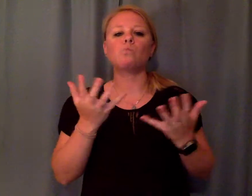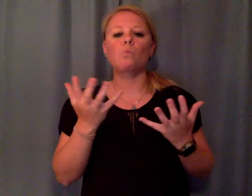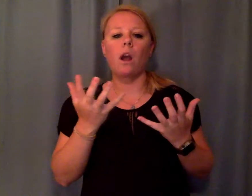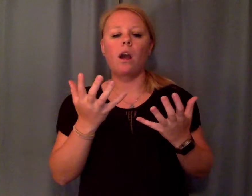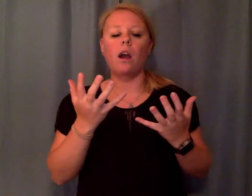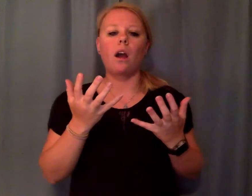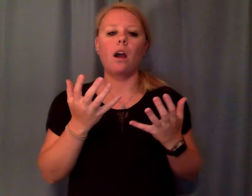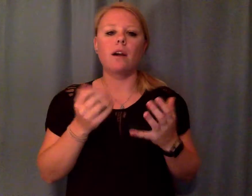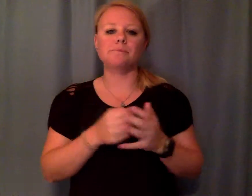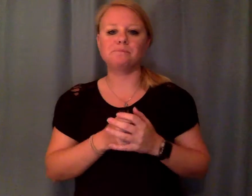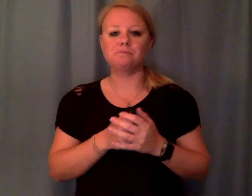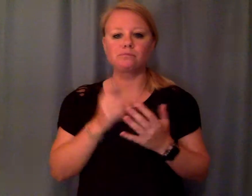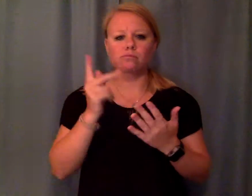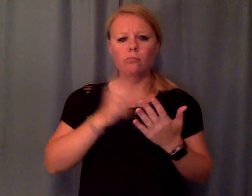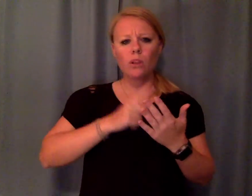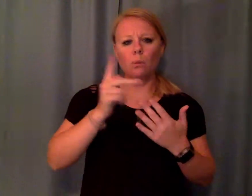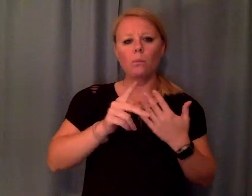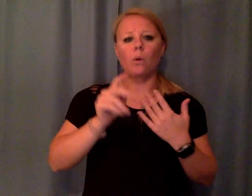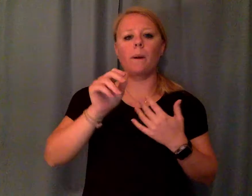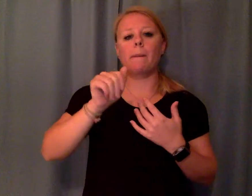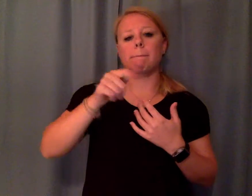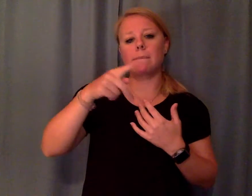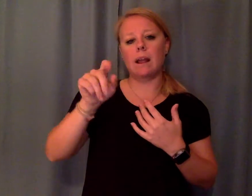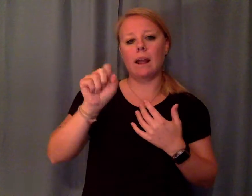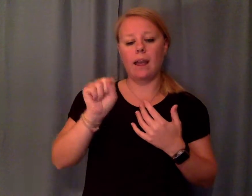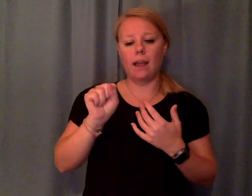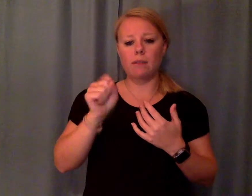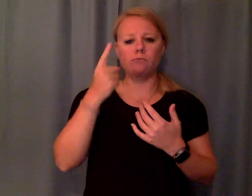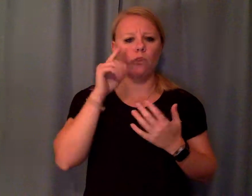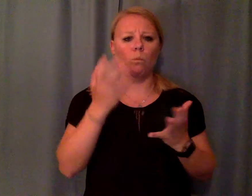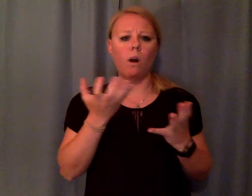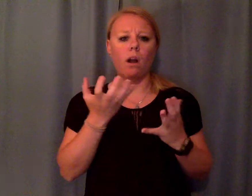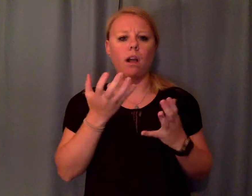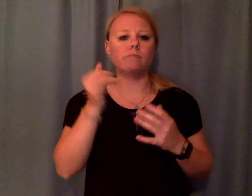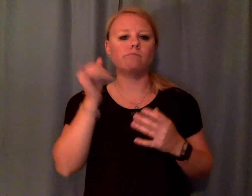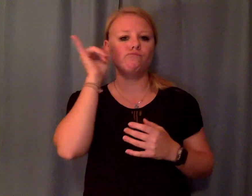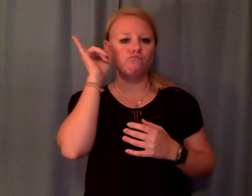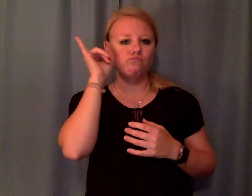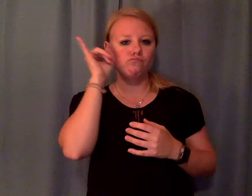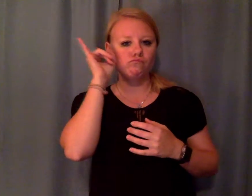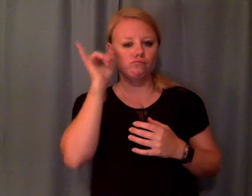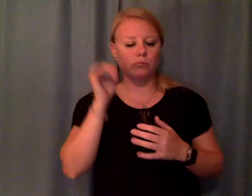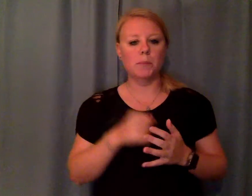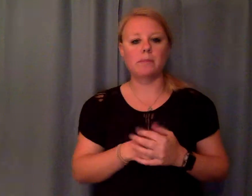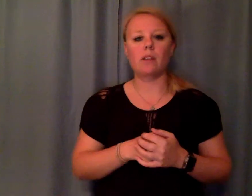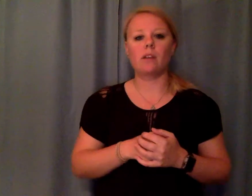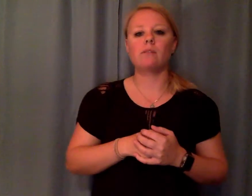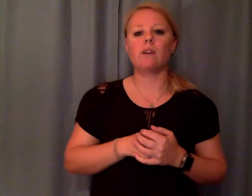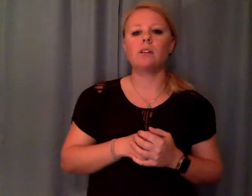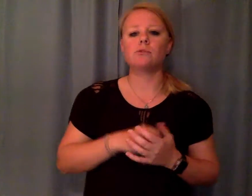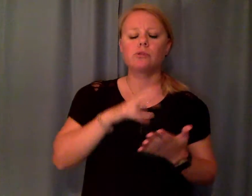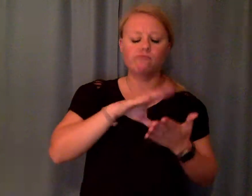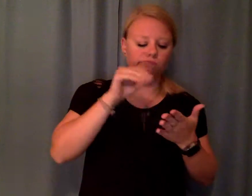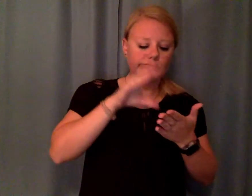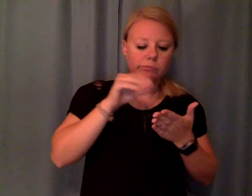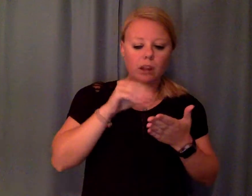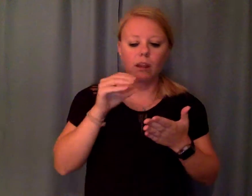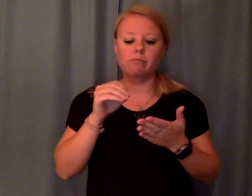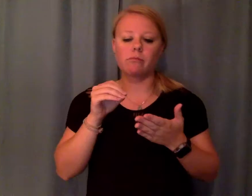new world of possibilities for me. And after playing with the Software Development Kit a little bit, I made a couple apps. I made some